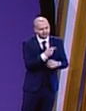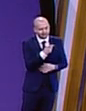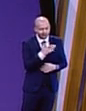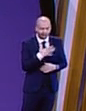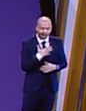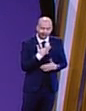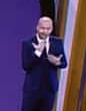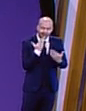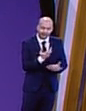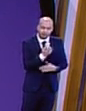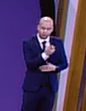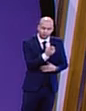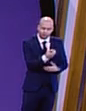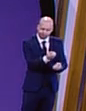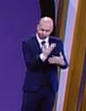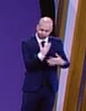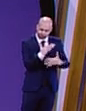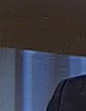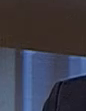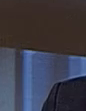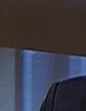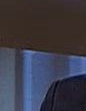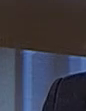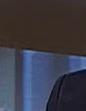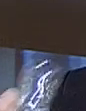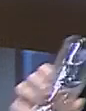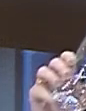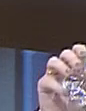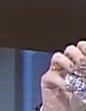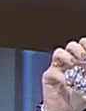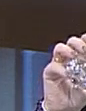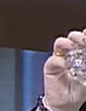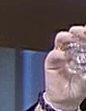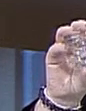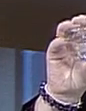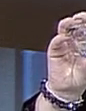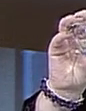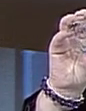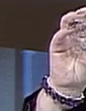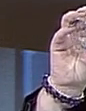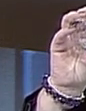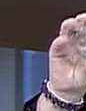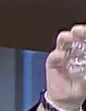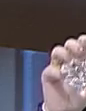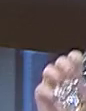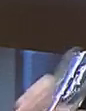to your experience as a student. And in particular, I was very struck by your initial testimony